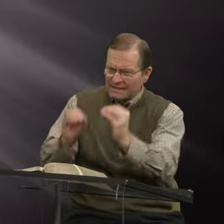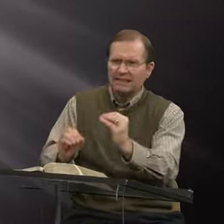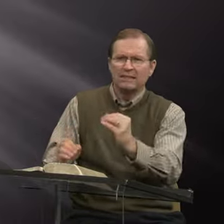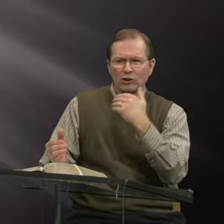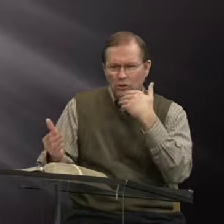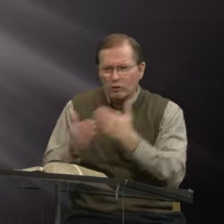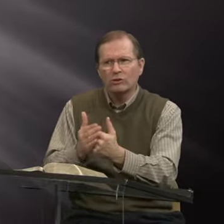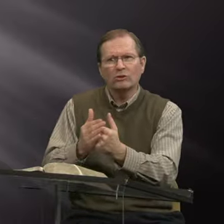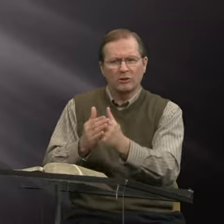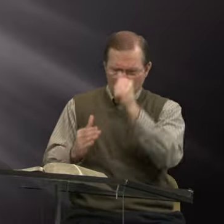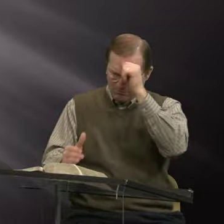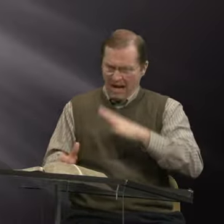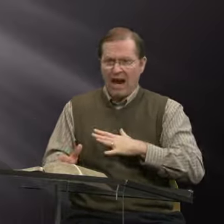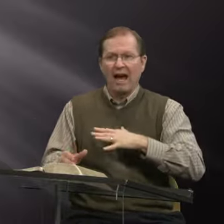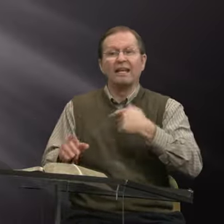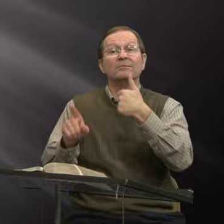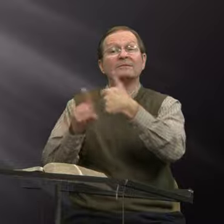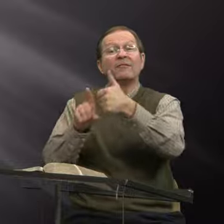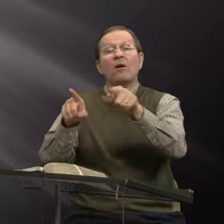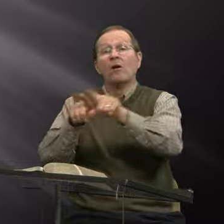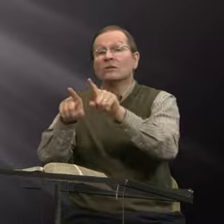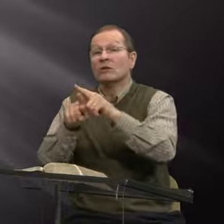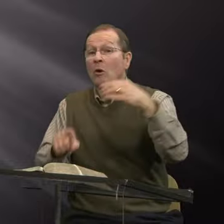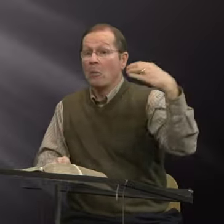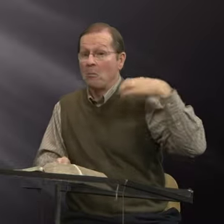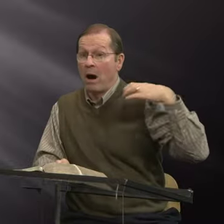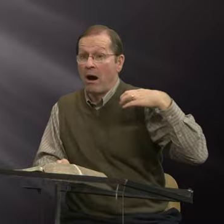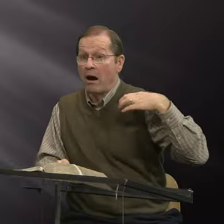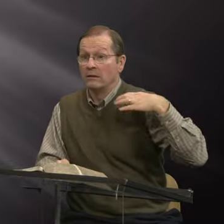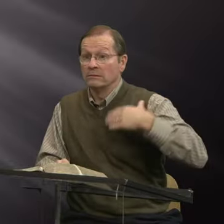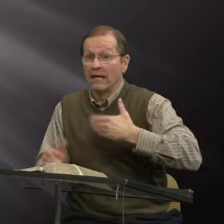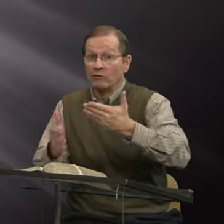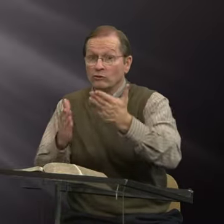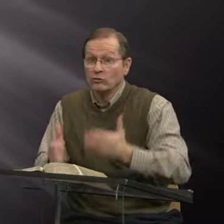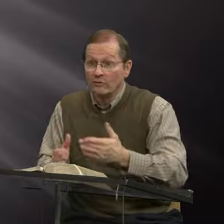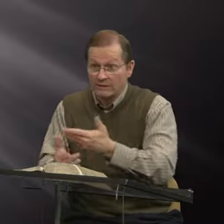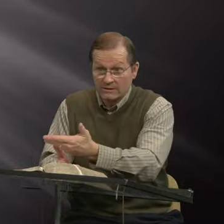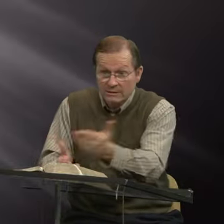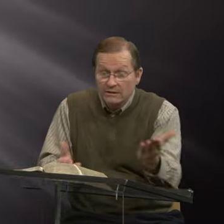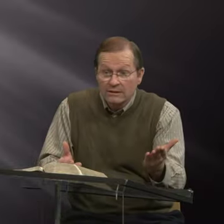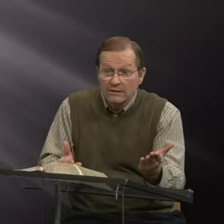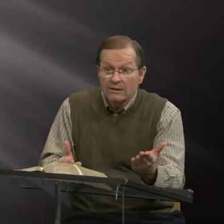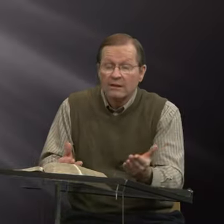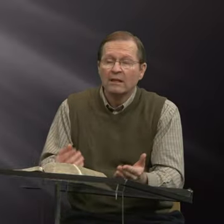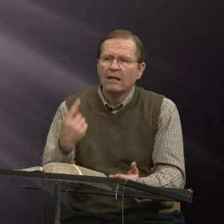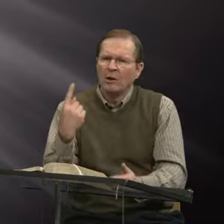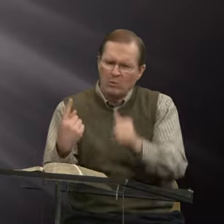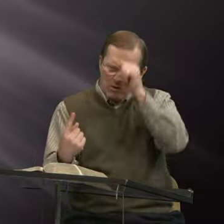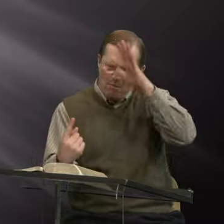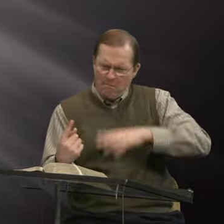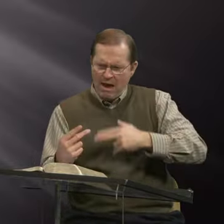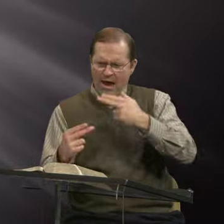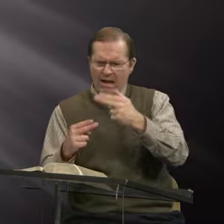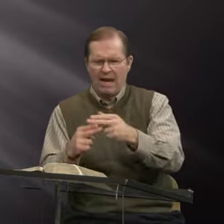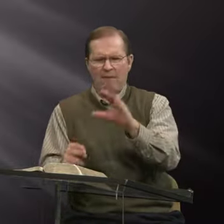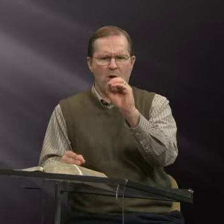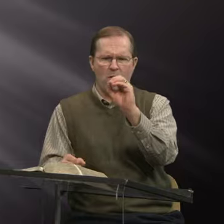and worship together, and he teaches them. But he also is a boss with several servants. One